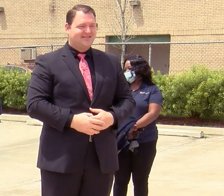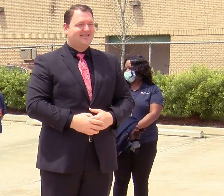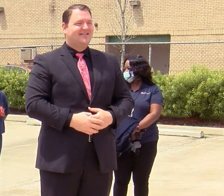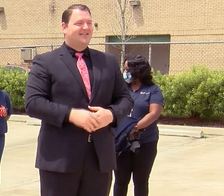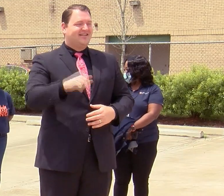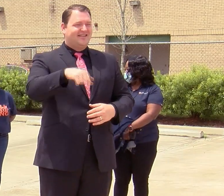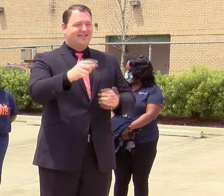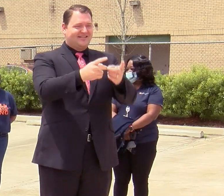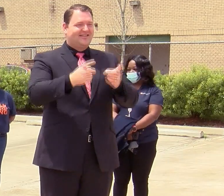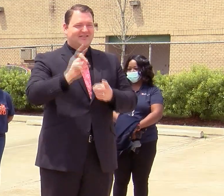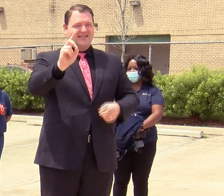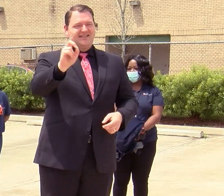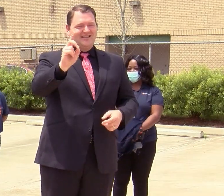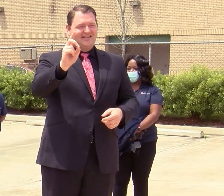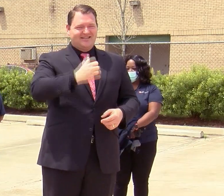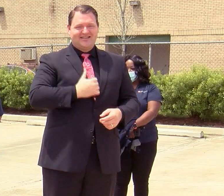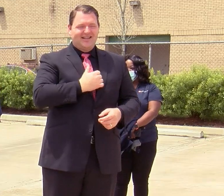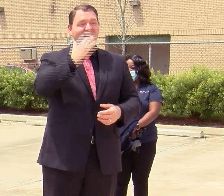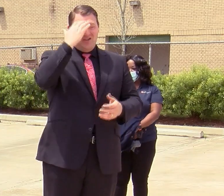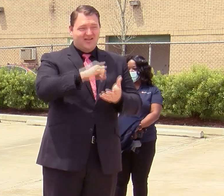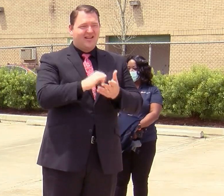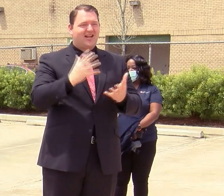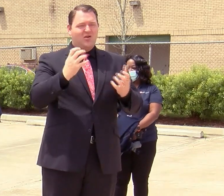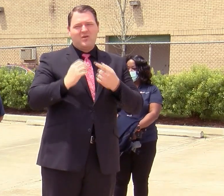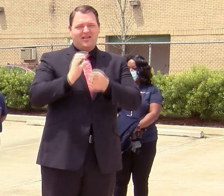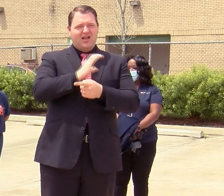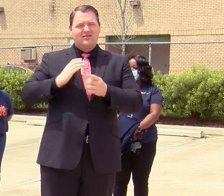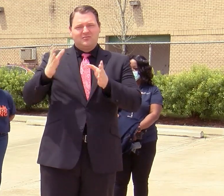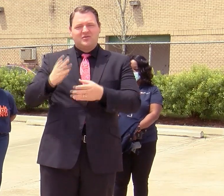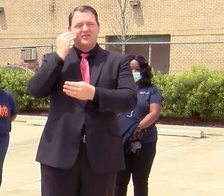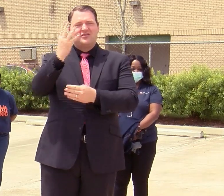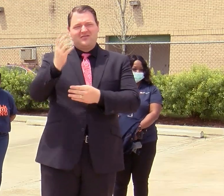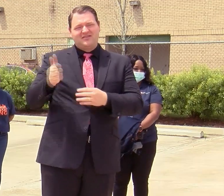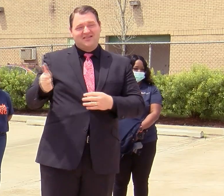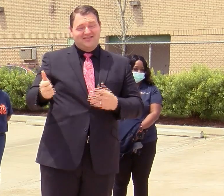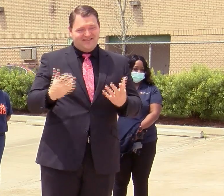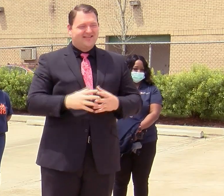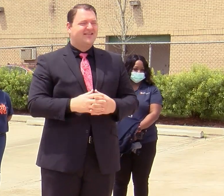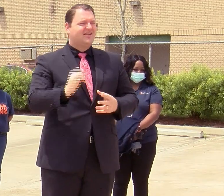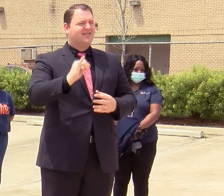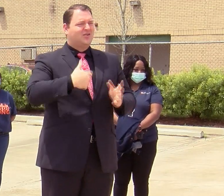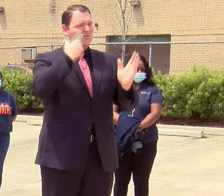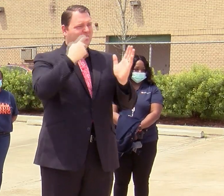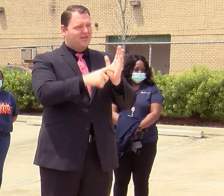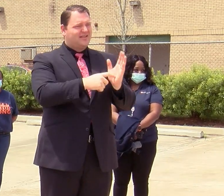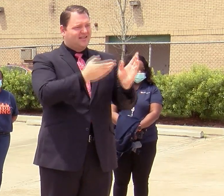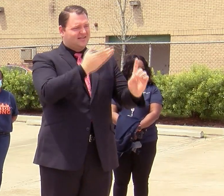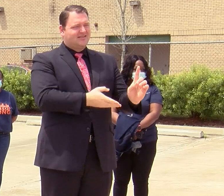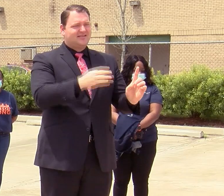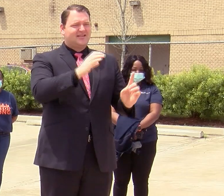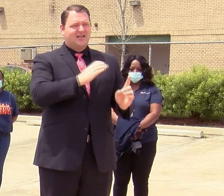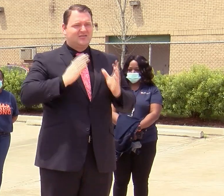this is it. We're in District D. I knew that, but I wanted the council member to echo it out. And I certainly want to recognize the